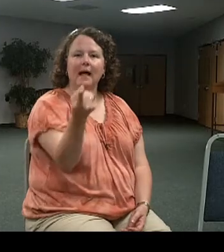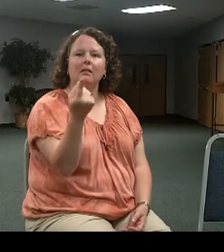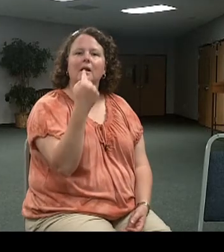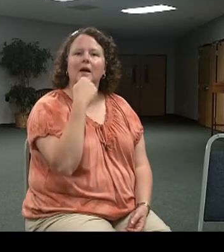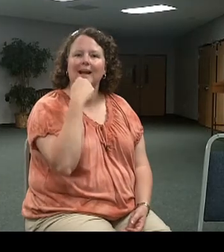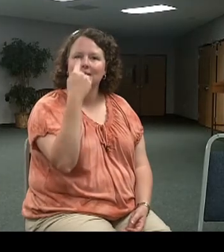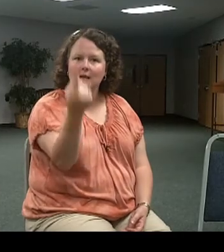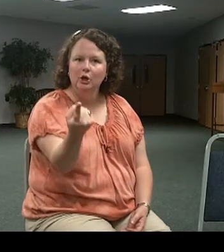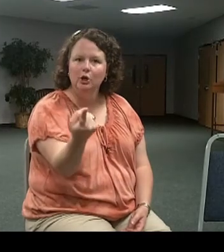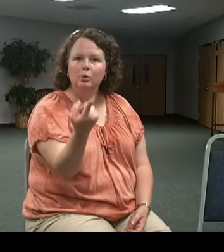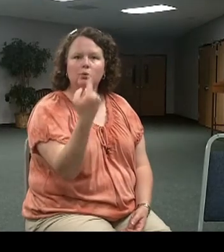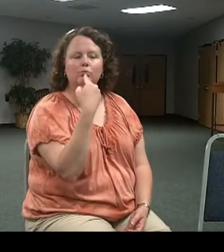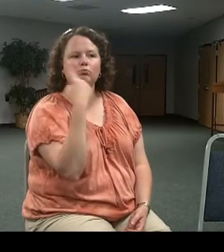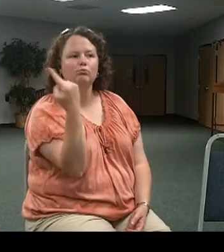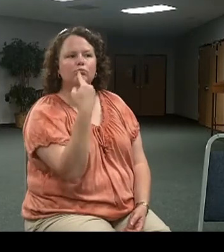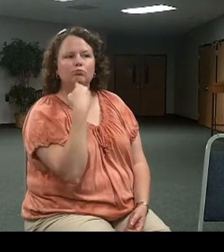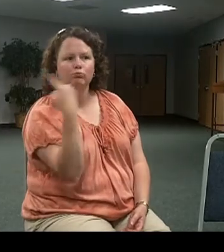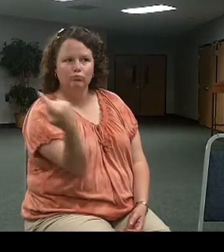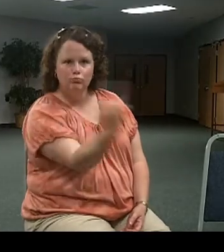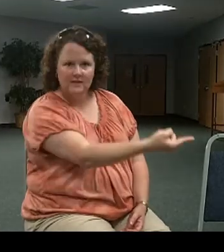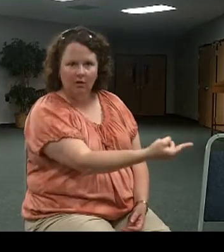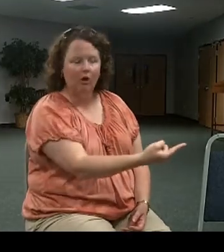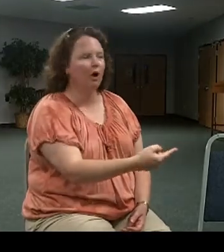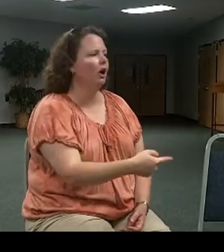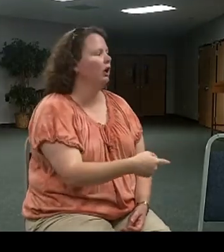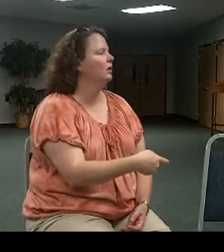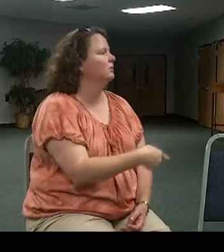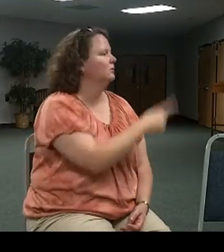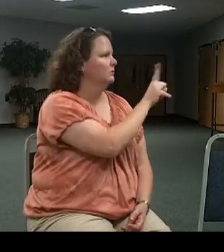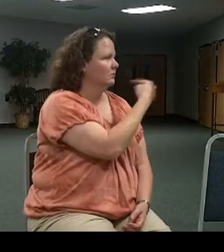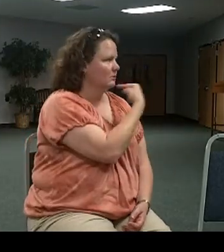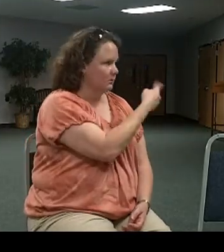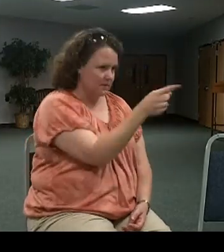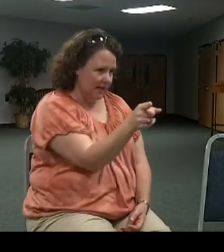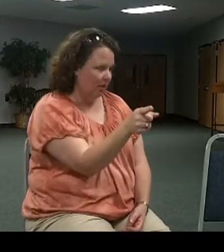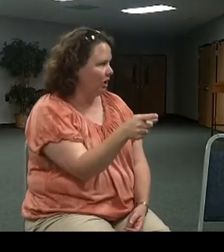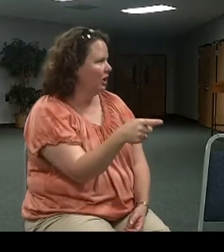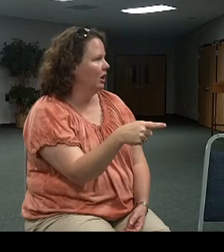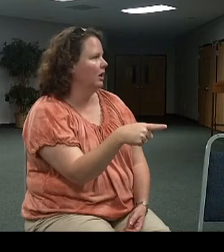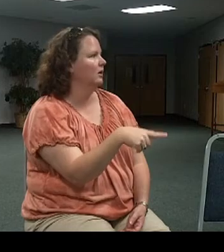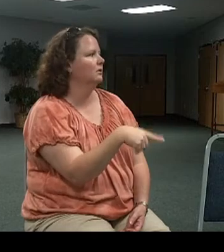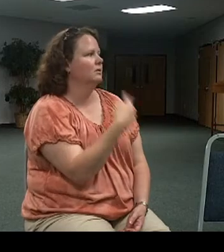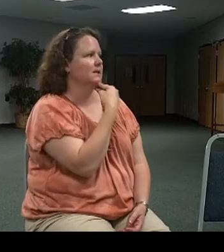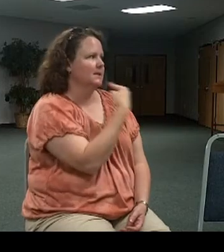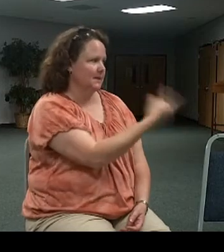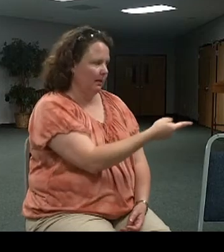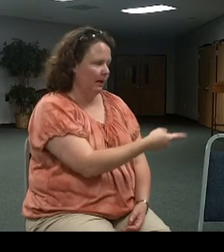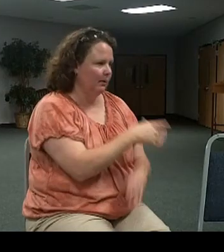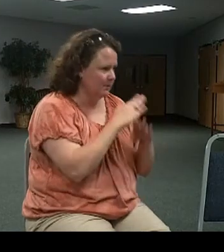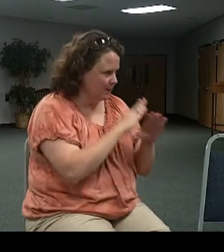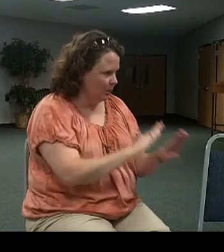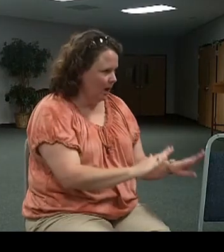Tell. I can tell you. Tell her. Tell her. Tell him.